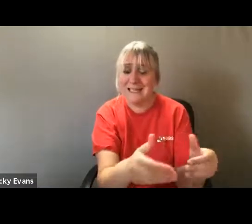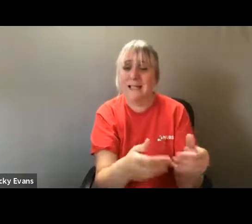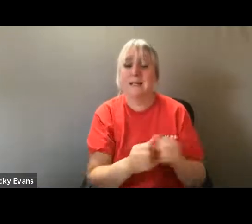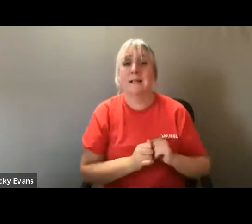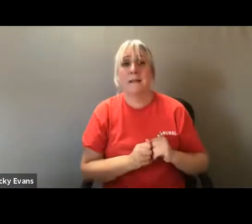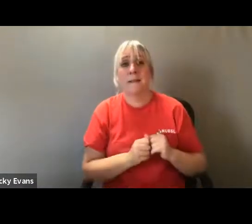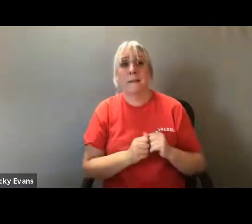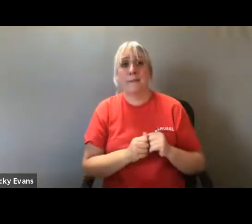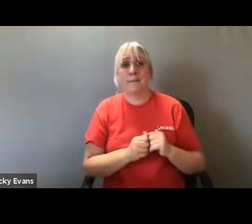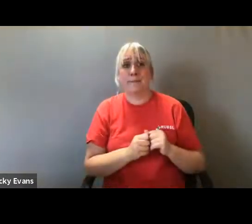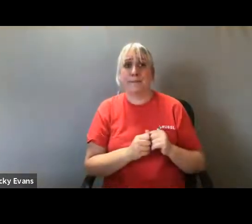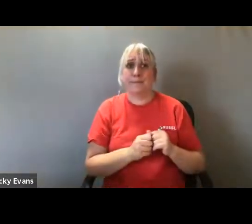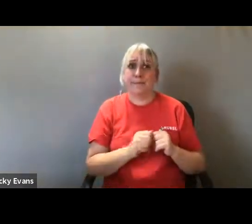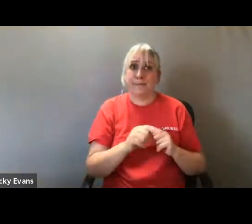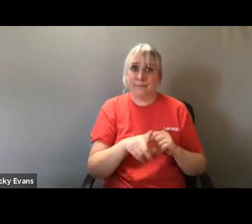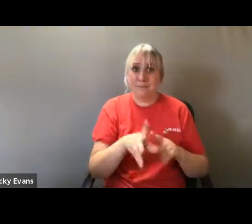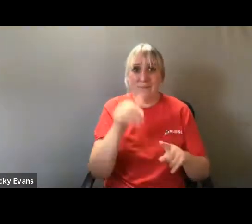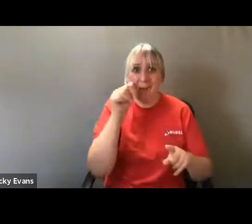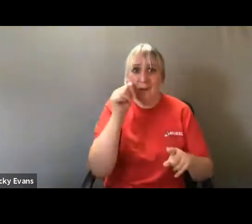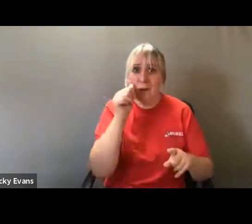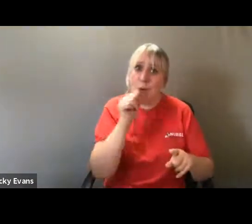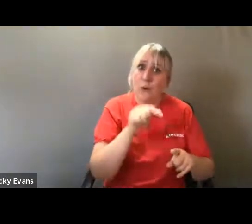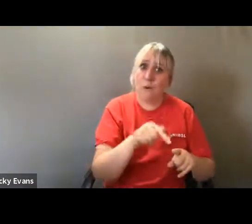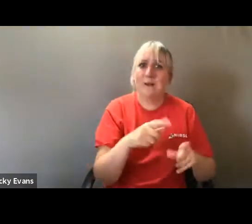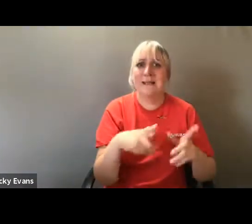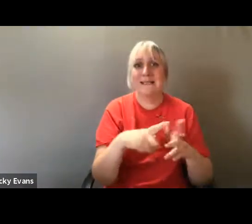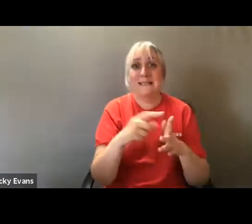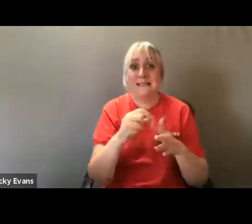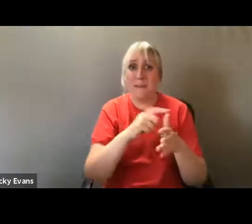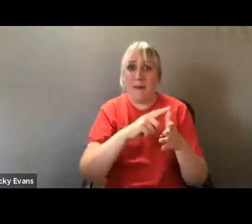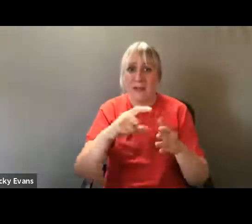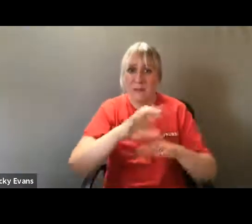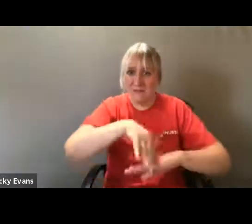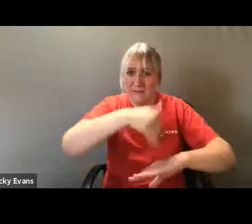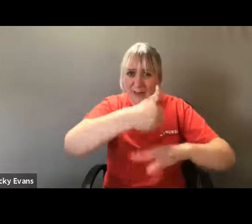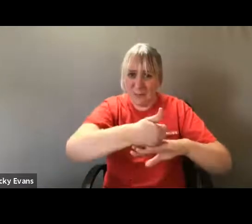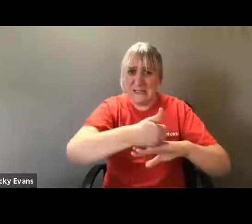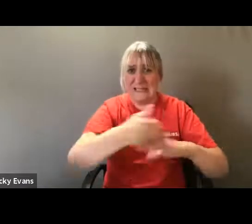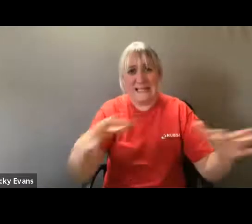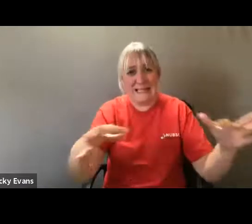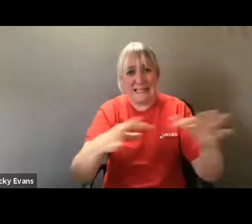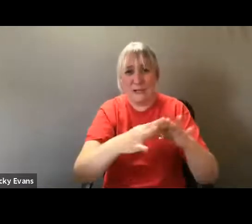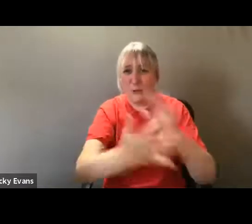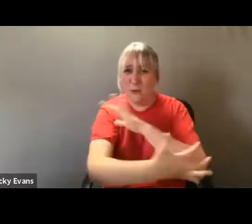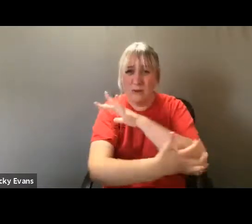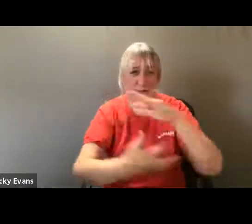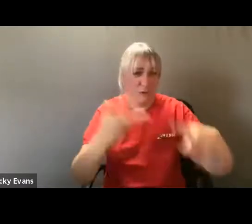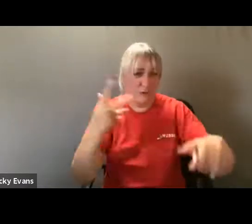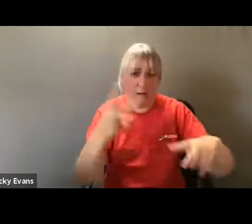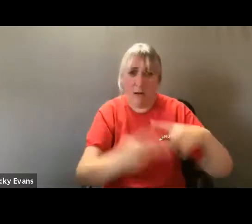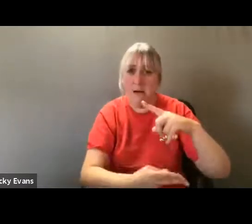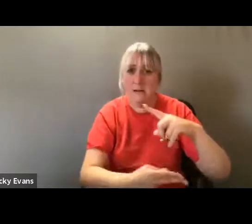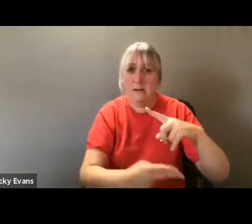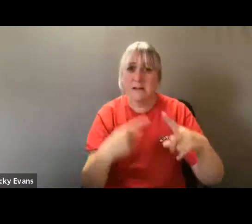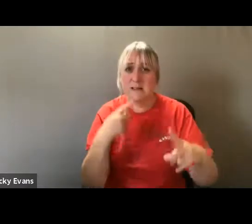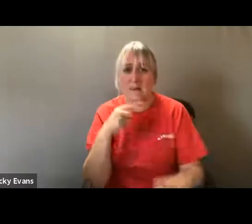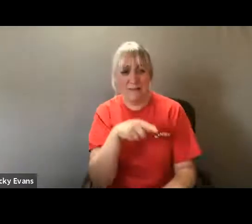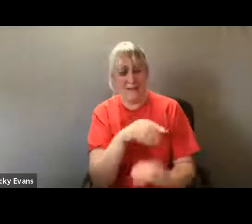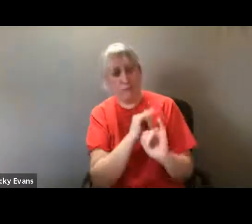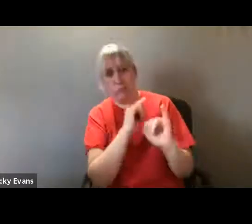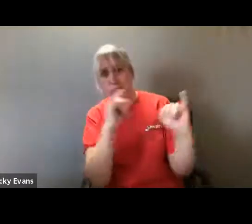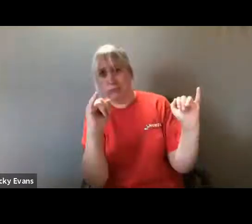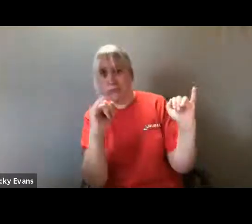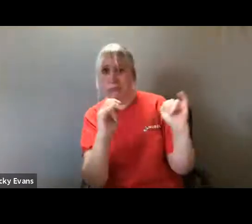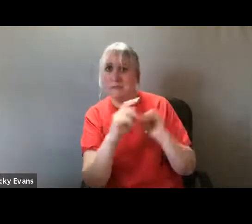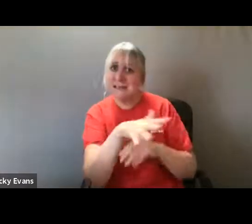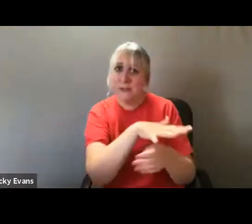And you know, I know that that's how DPAC was founded in the first place, and it is an absolutely outrageous and horrifying